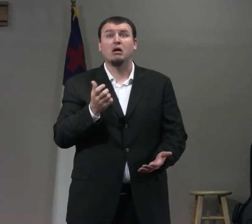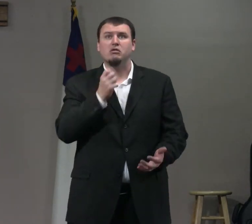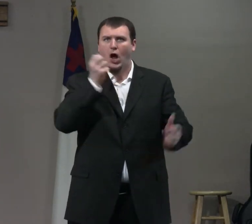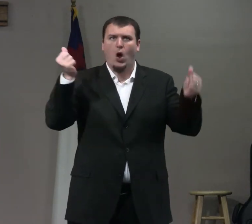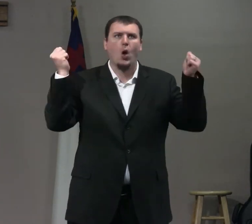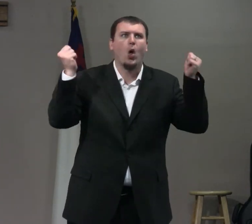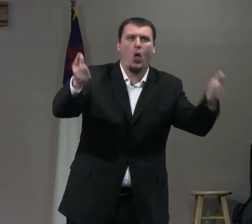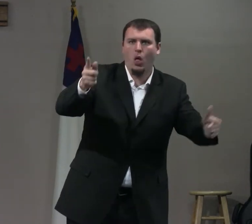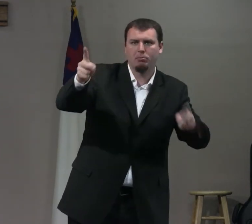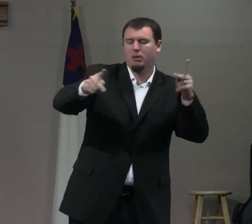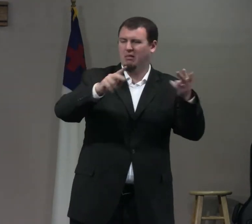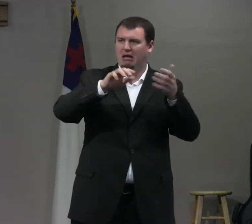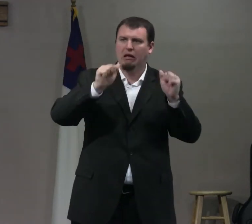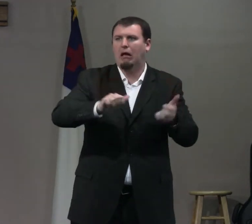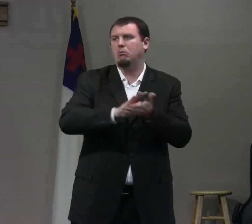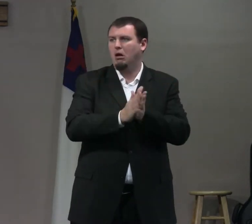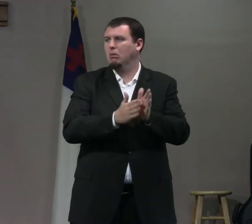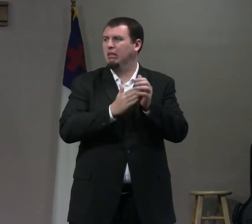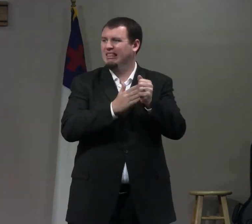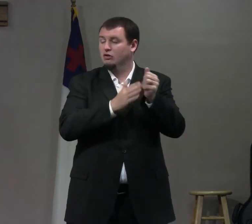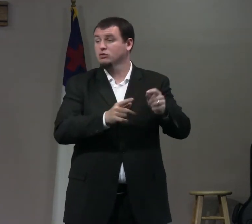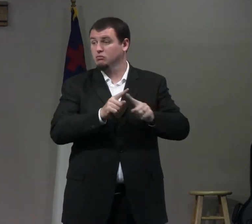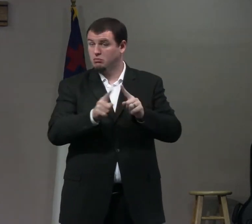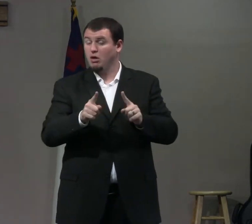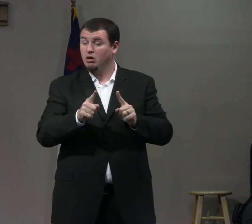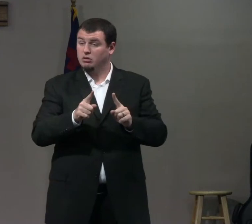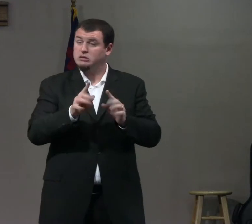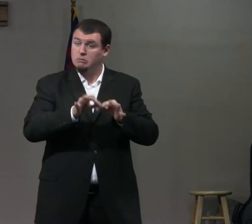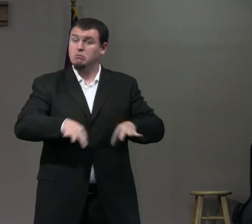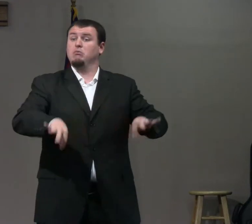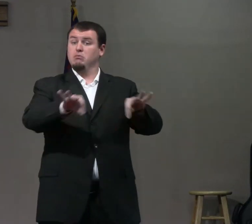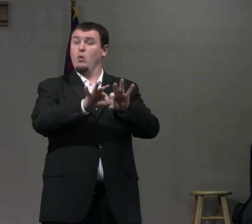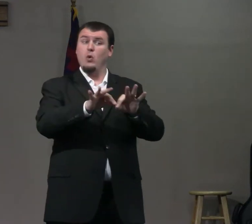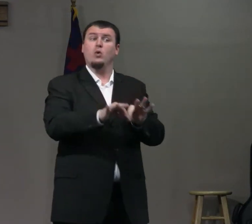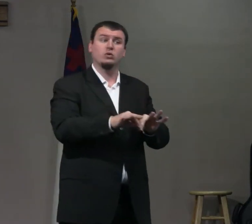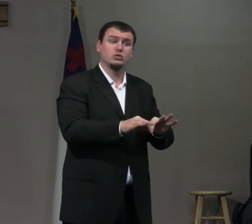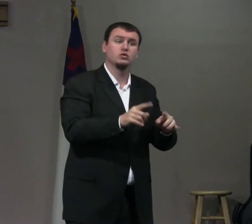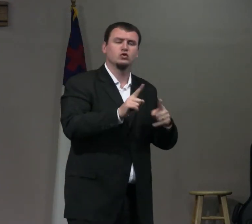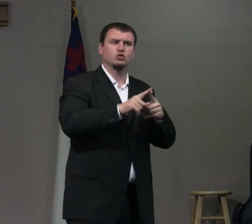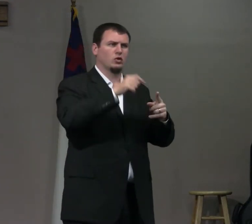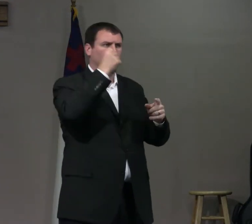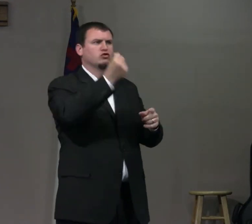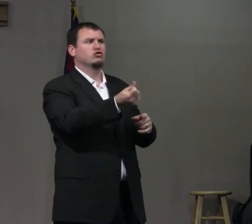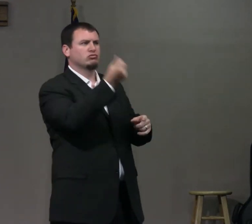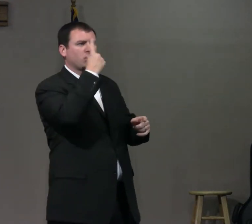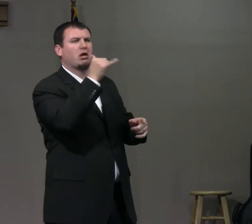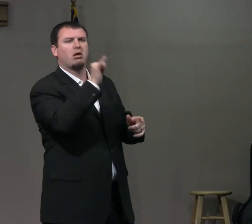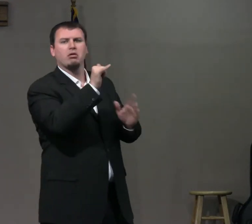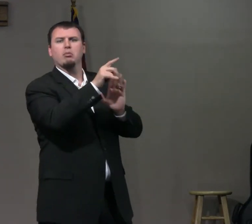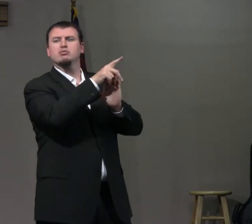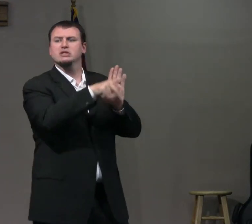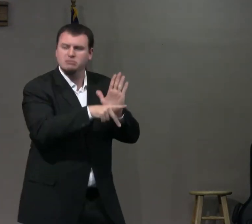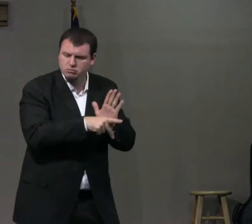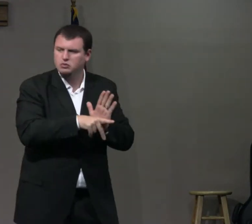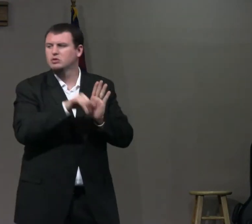know. Not all people can become leaders, but it is important to understand